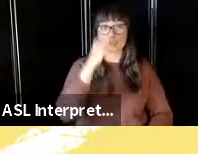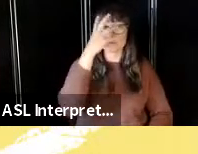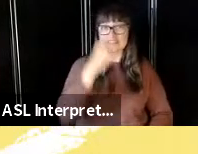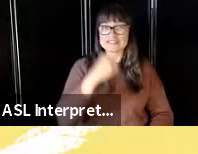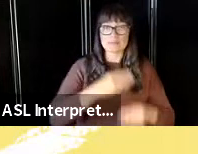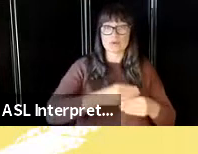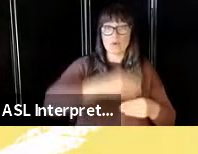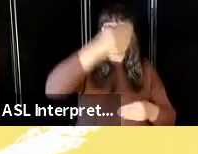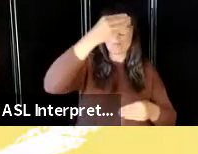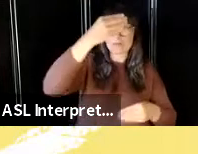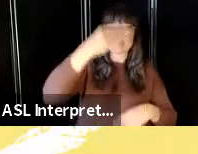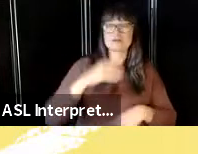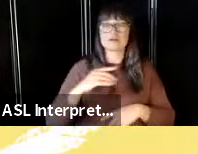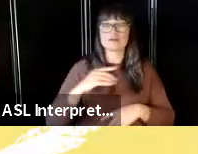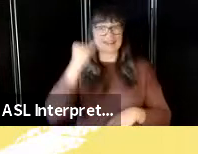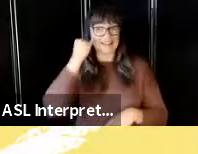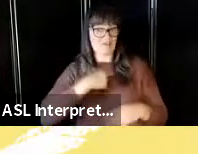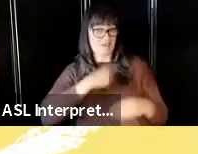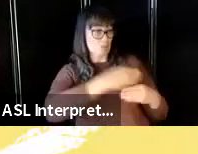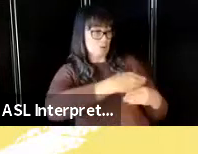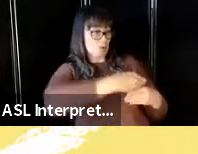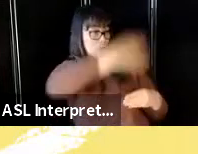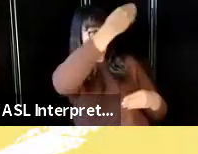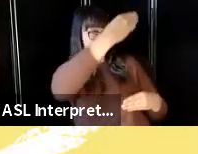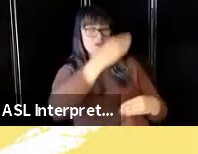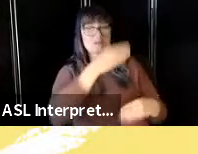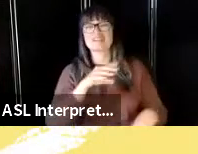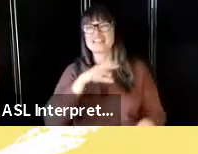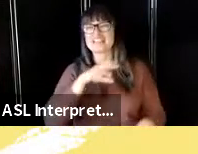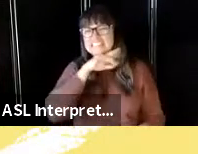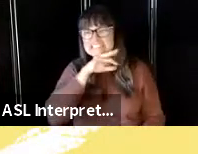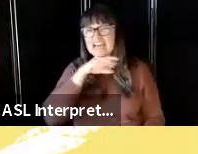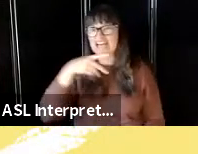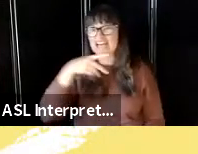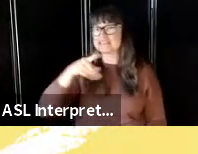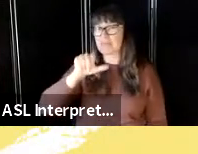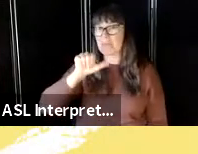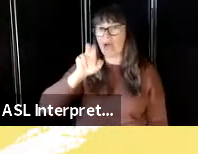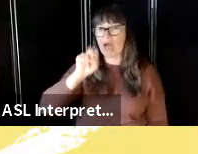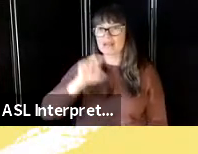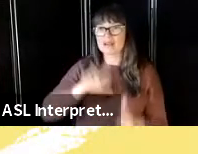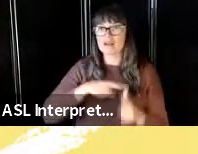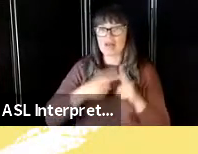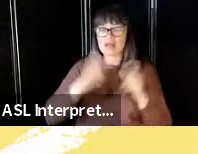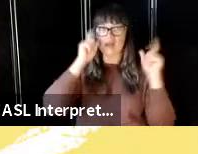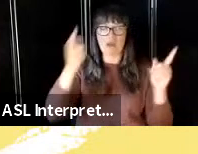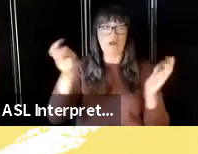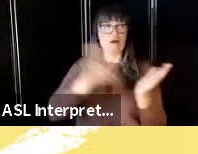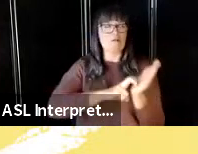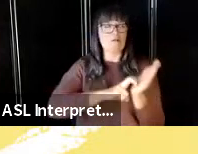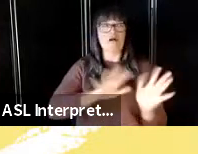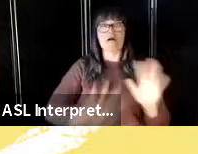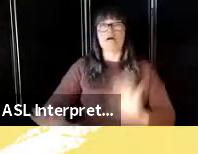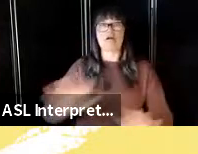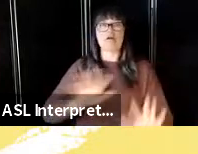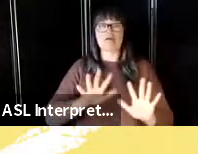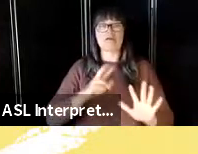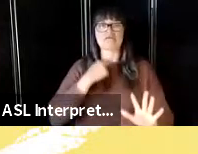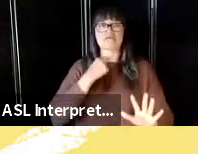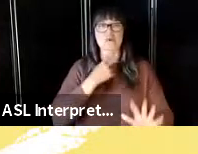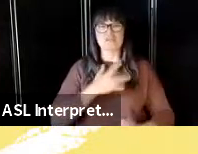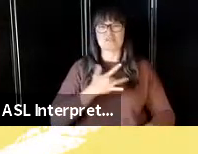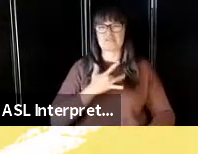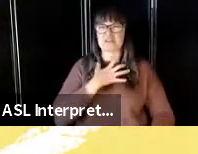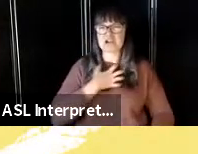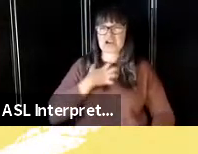That's a biggie for me. When I leave my window open, it can bring dust and pollen in from the outside, and then I wake up and I suddenly have a voice that doesn't feel like